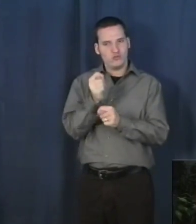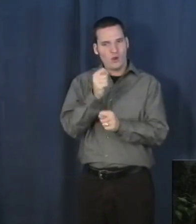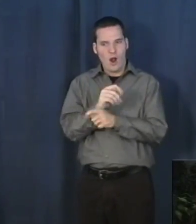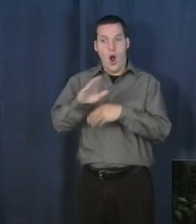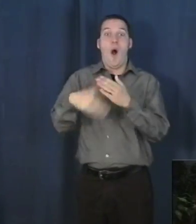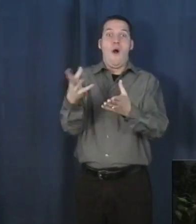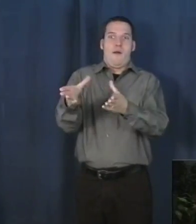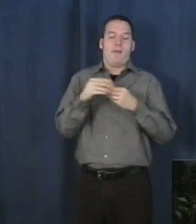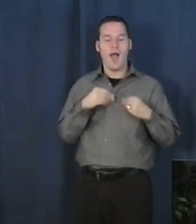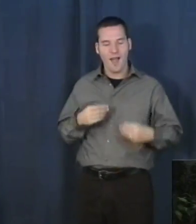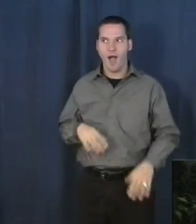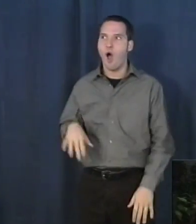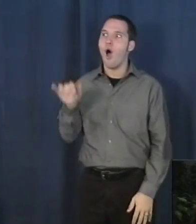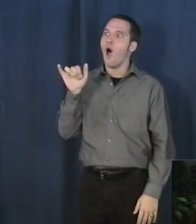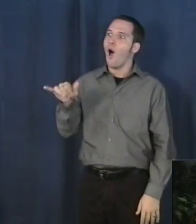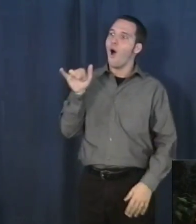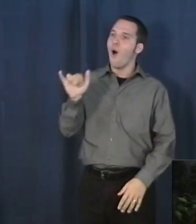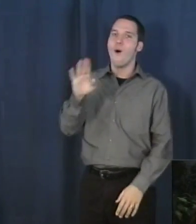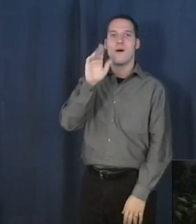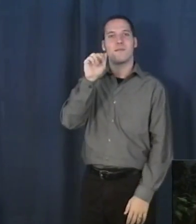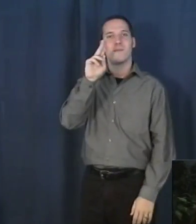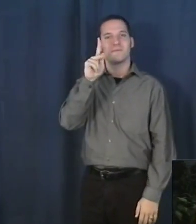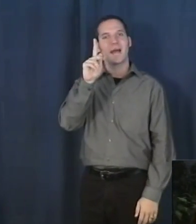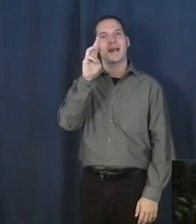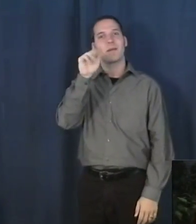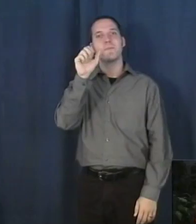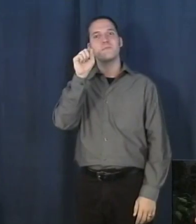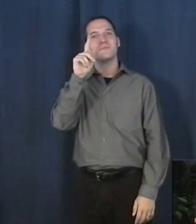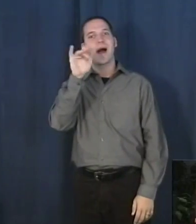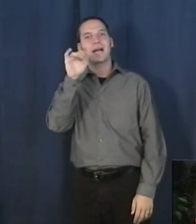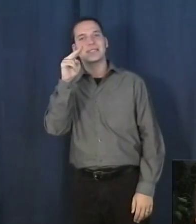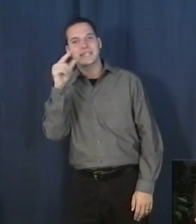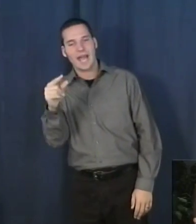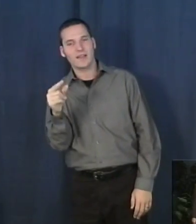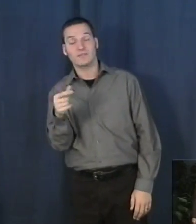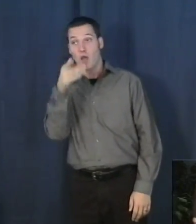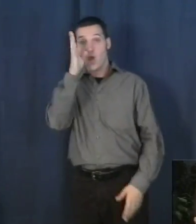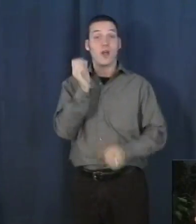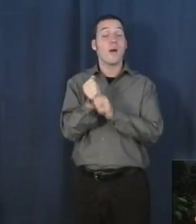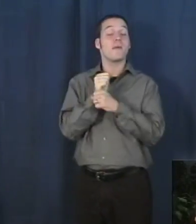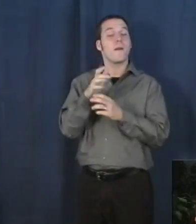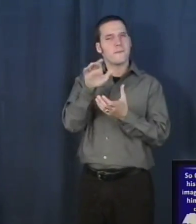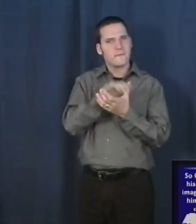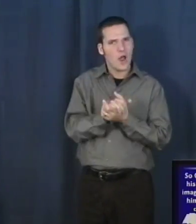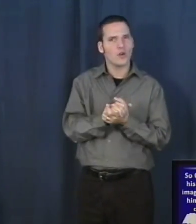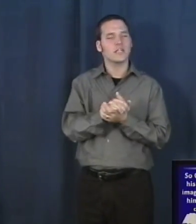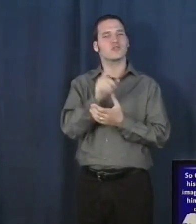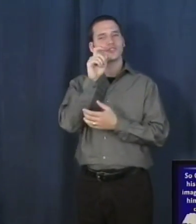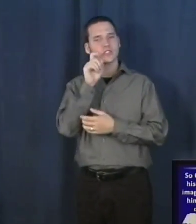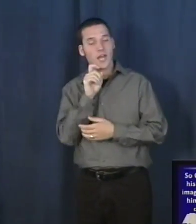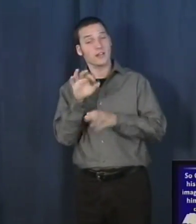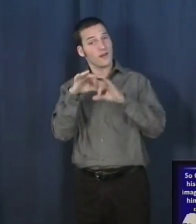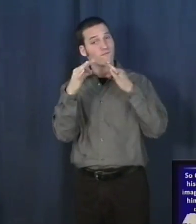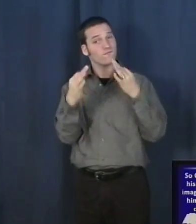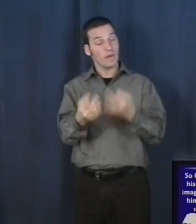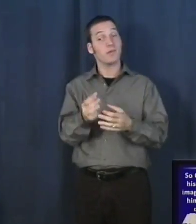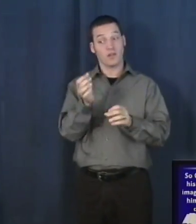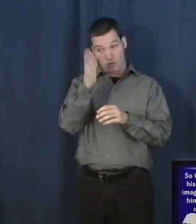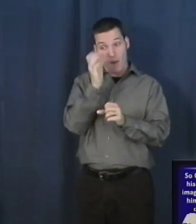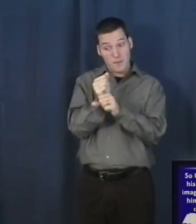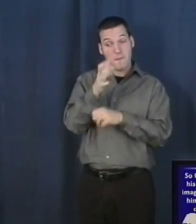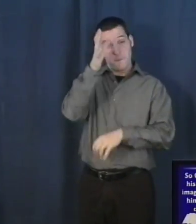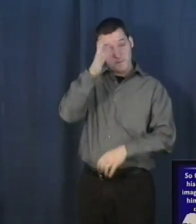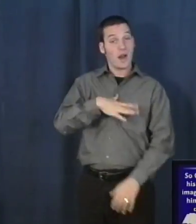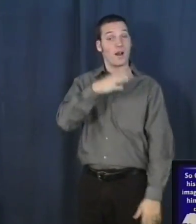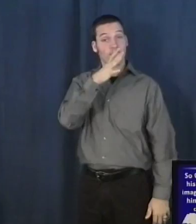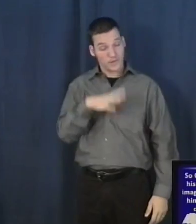back. Oh yeah, backmasking. I heard about that stuff. And God invented marriage and the family and sex. God made them male and